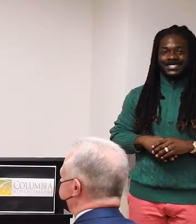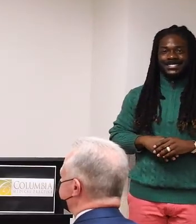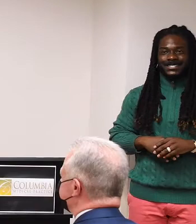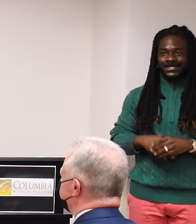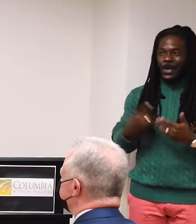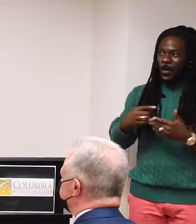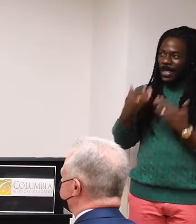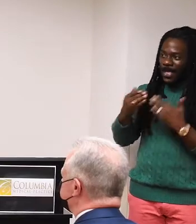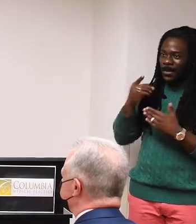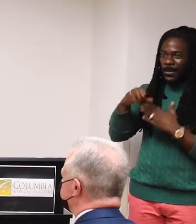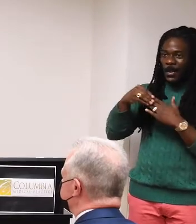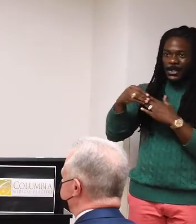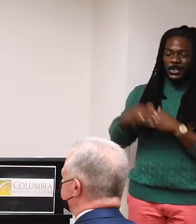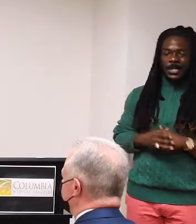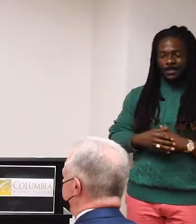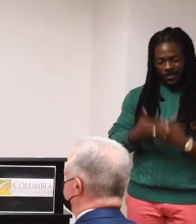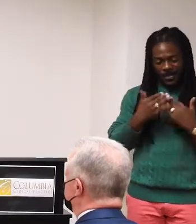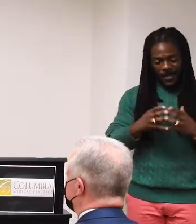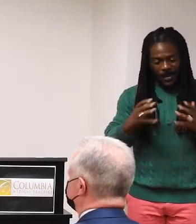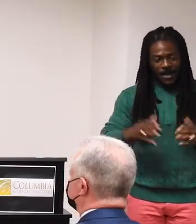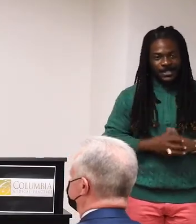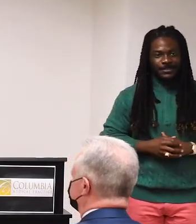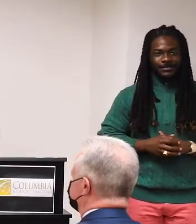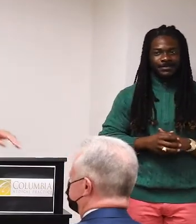We thank you for your leadership. Thank you